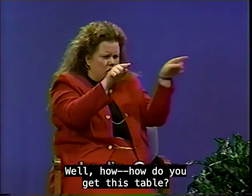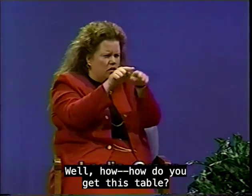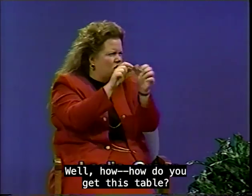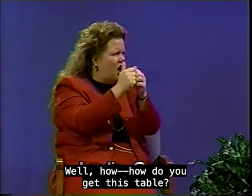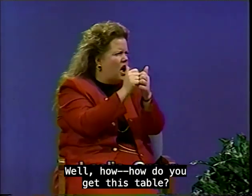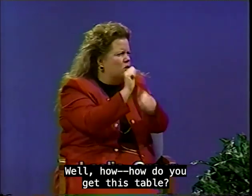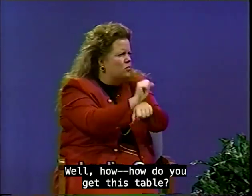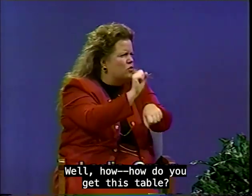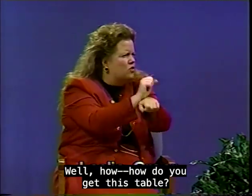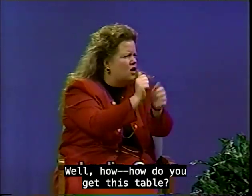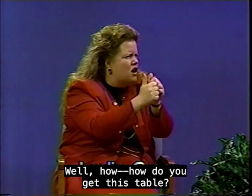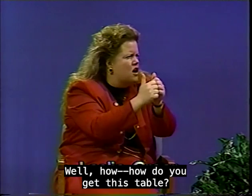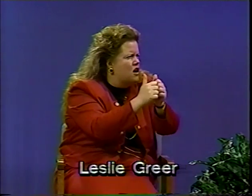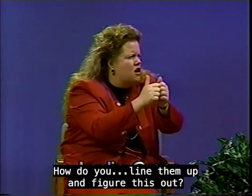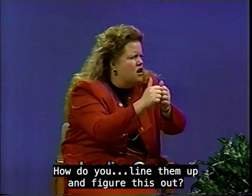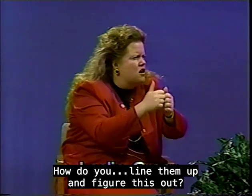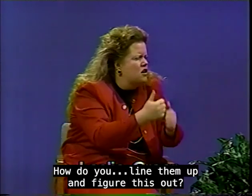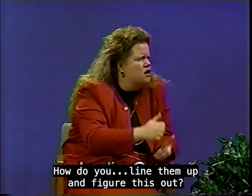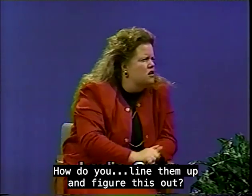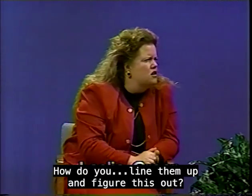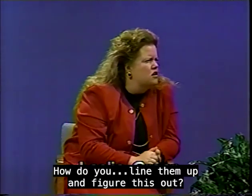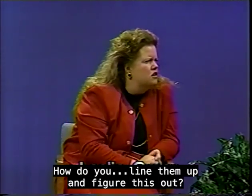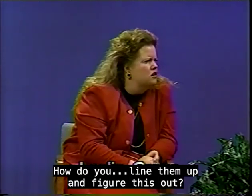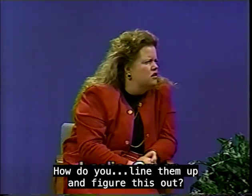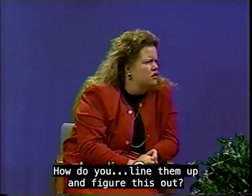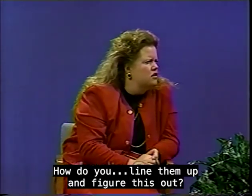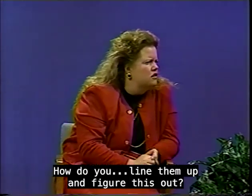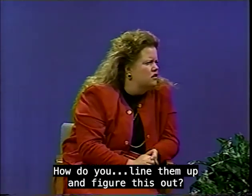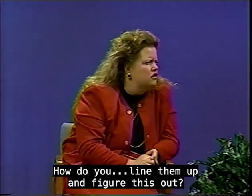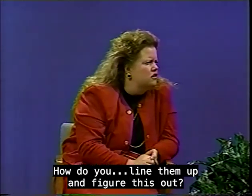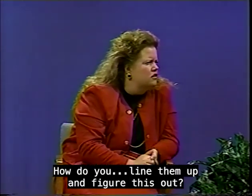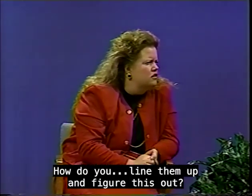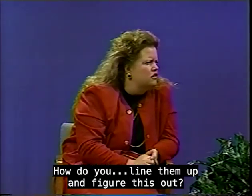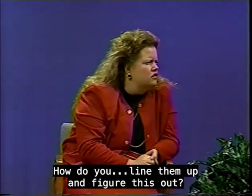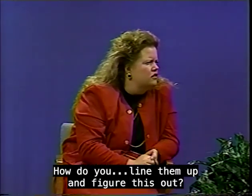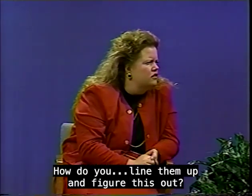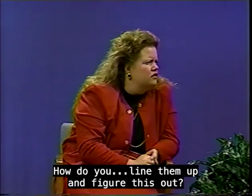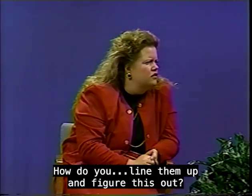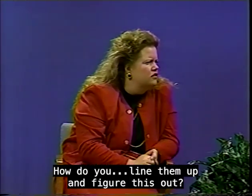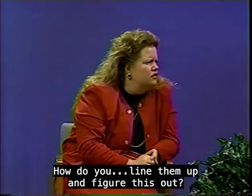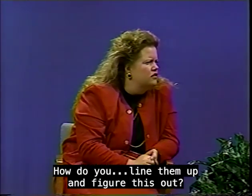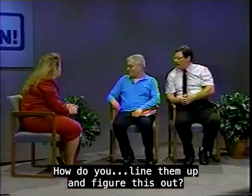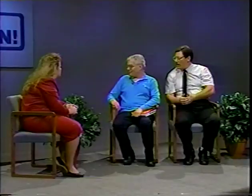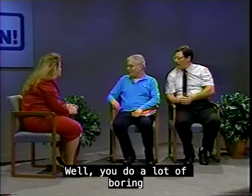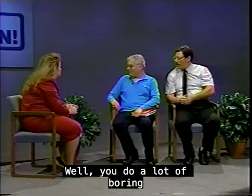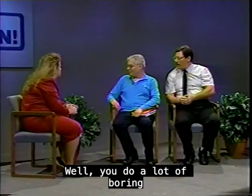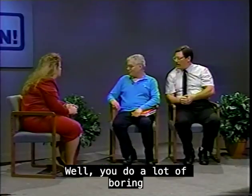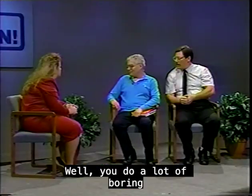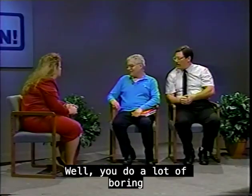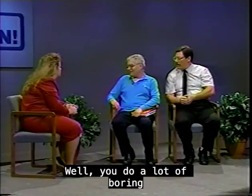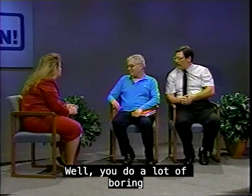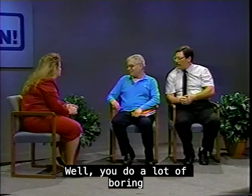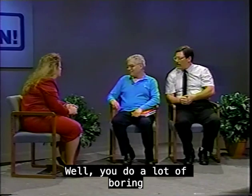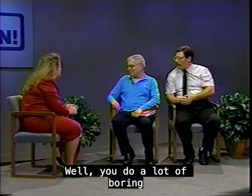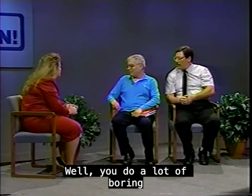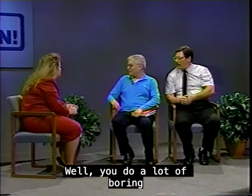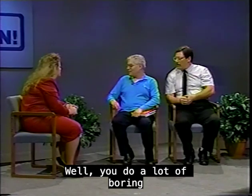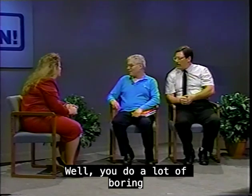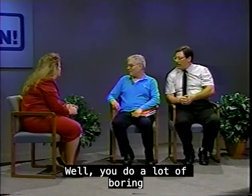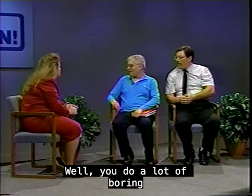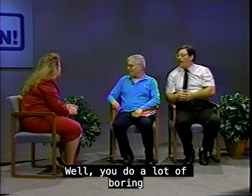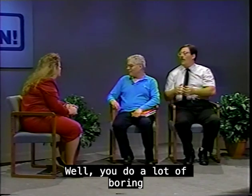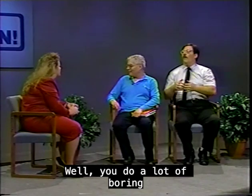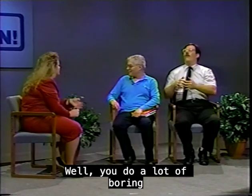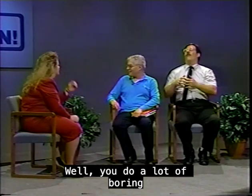Well, how do you get this table? How do you line them up and figure this out? Well, you do a lot of